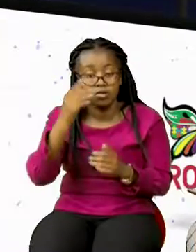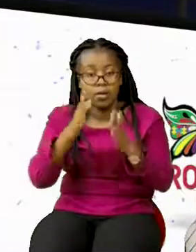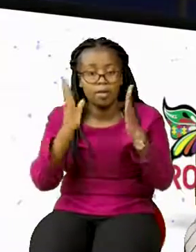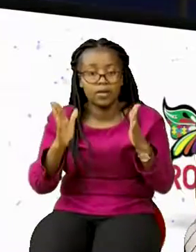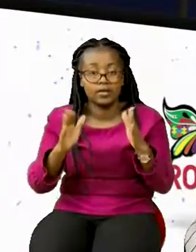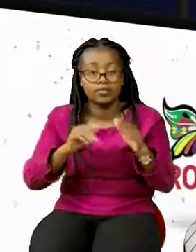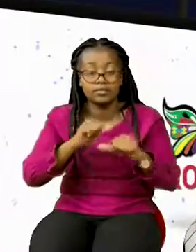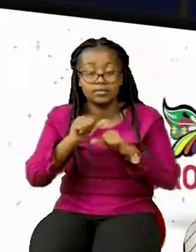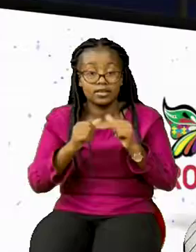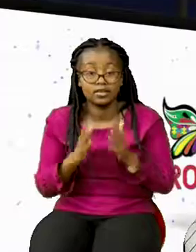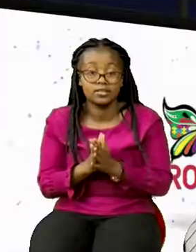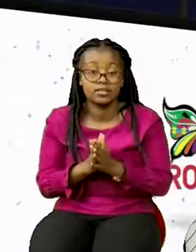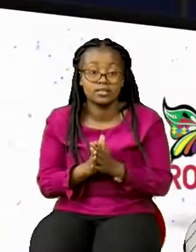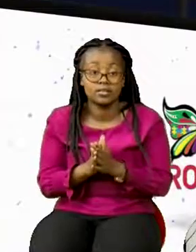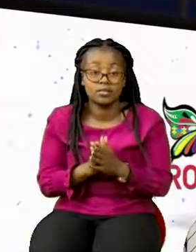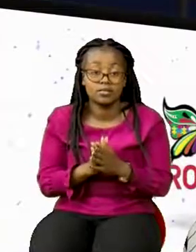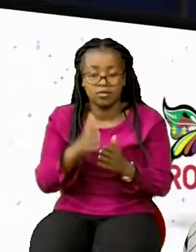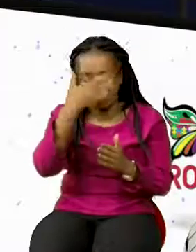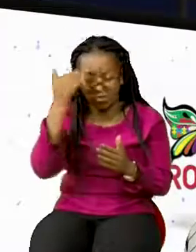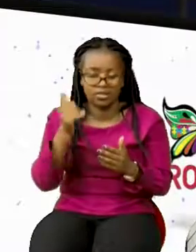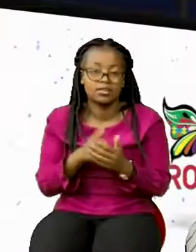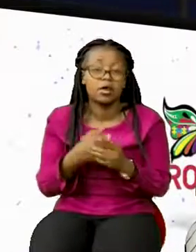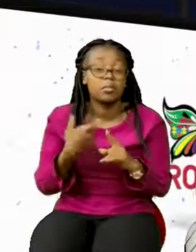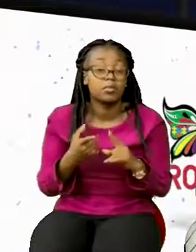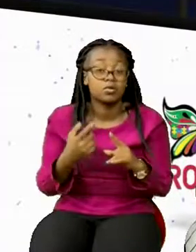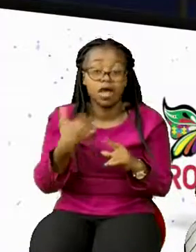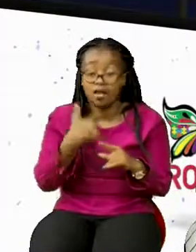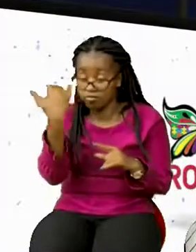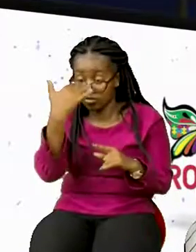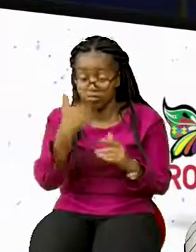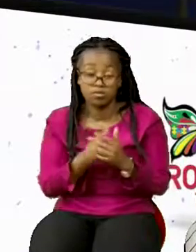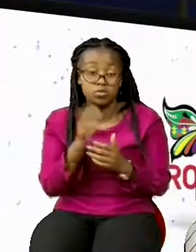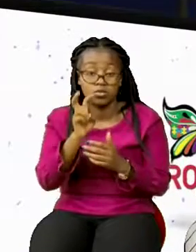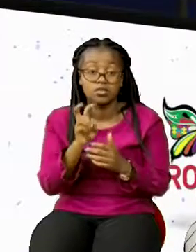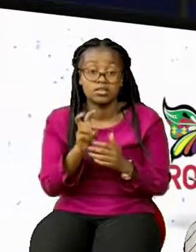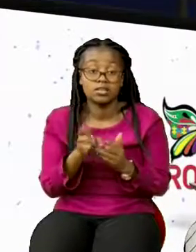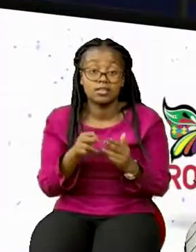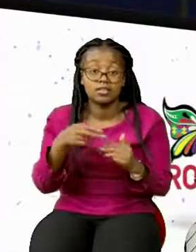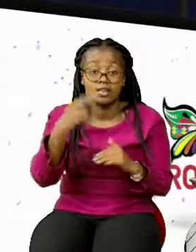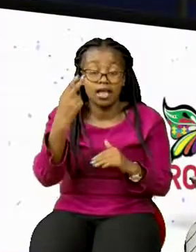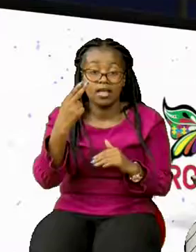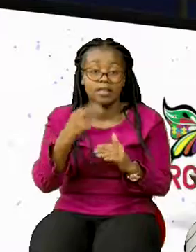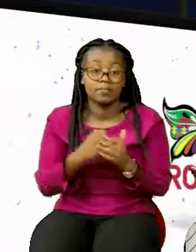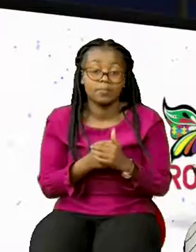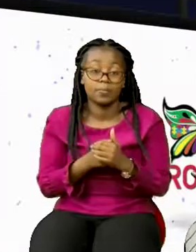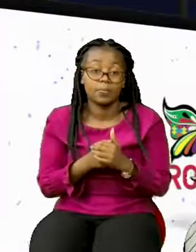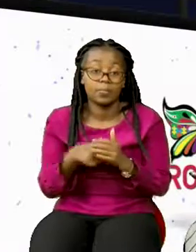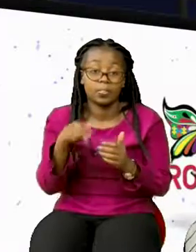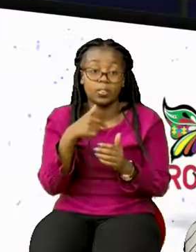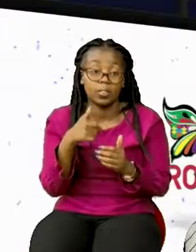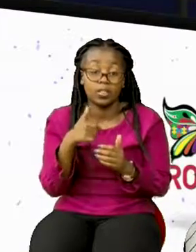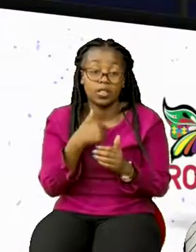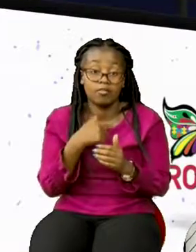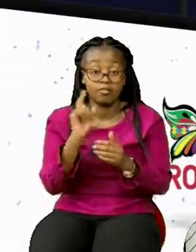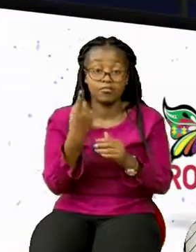greatest scientists. Okay, that one has evaporated. But he was autistic. You see, that is very highly intellectual. And we had even